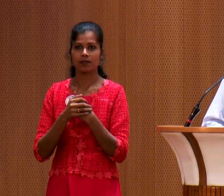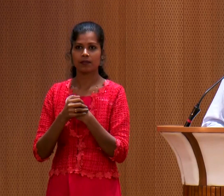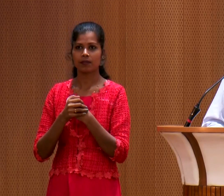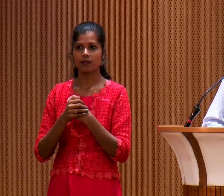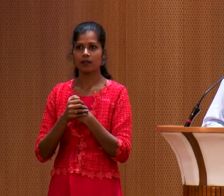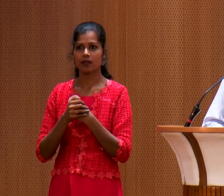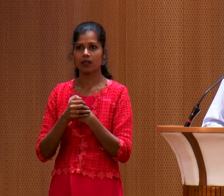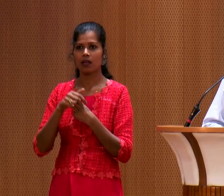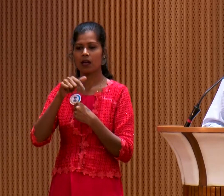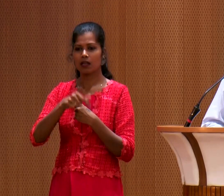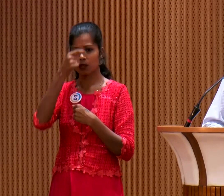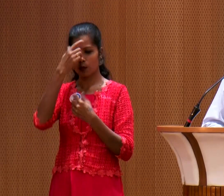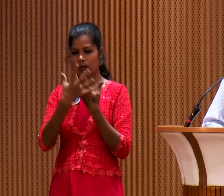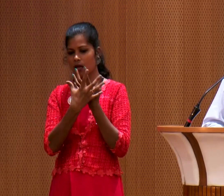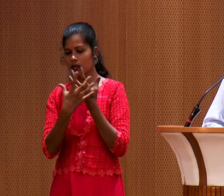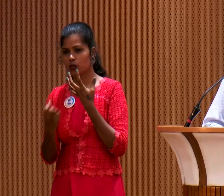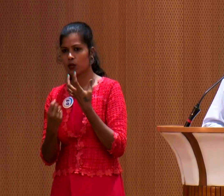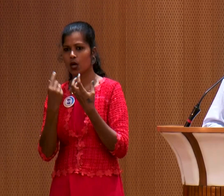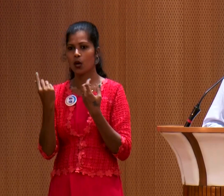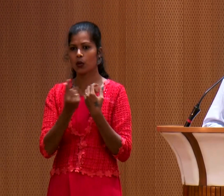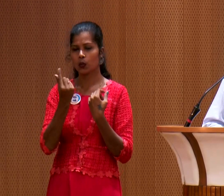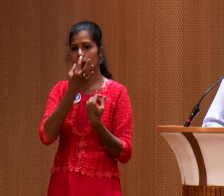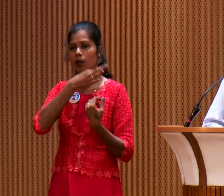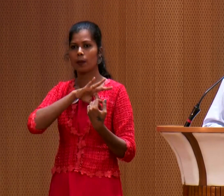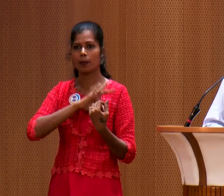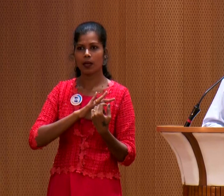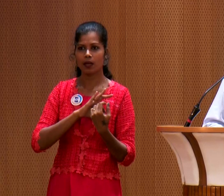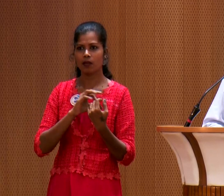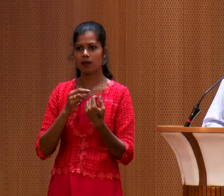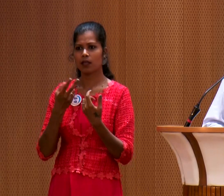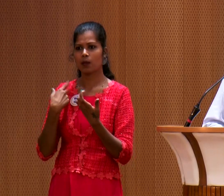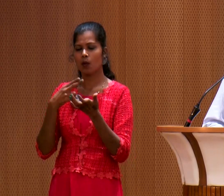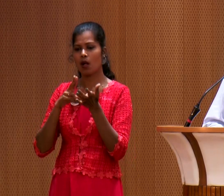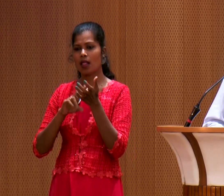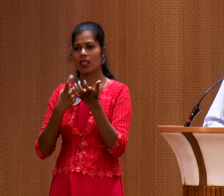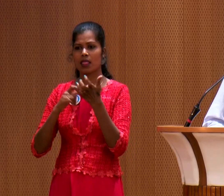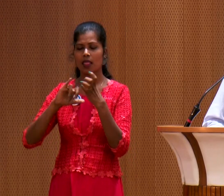is extensively used in the nursery industry.